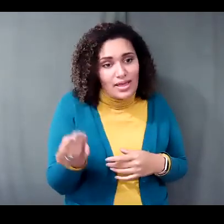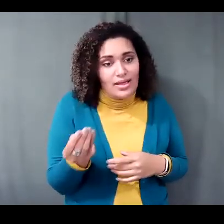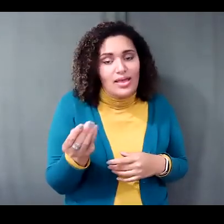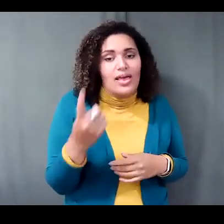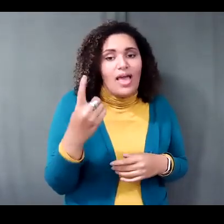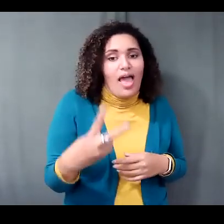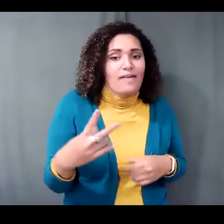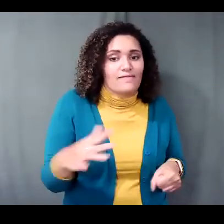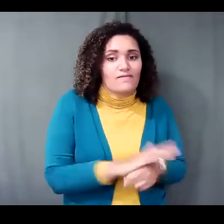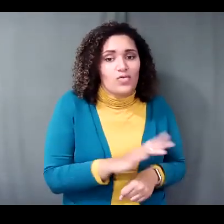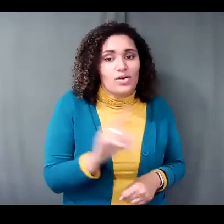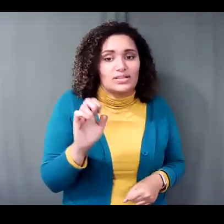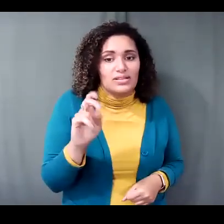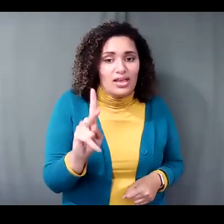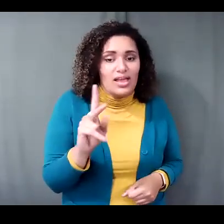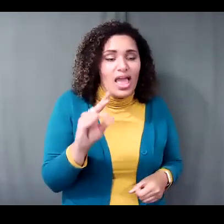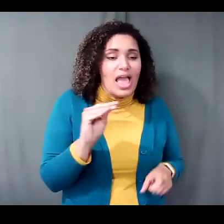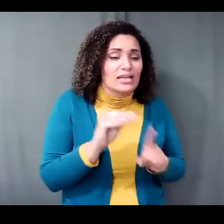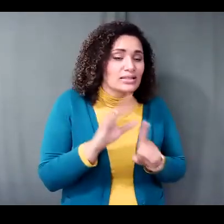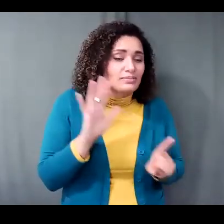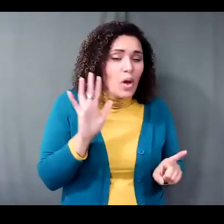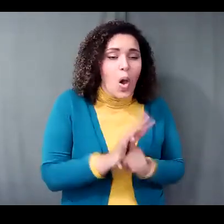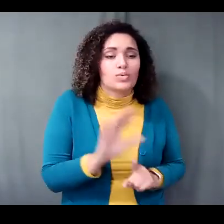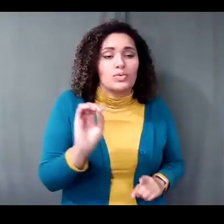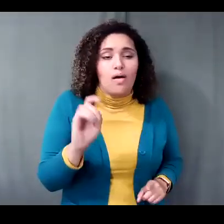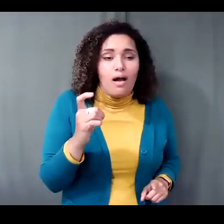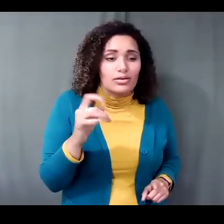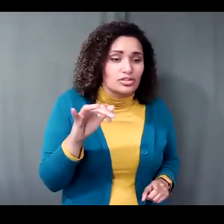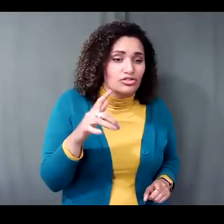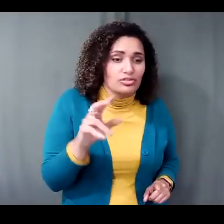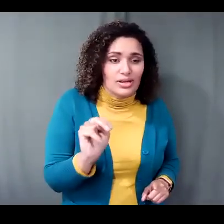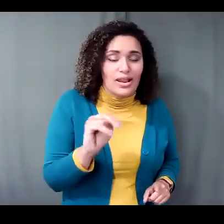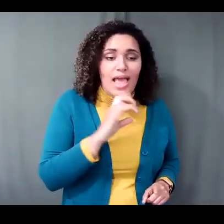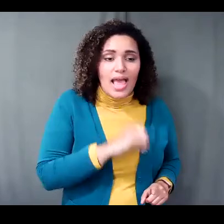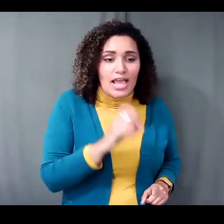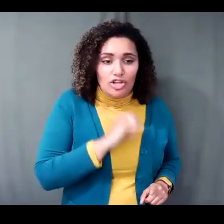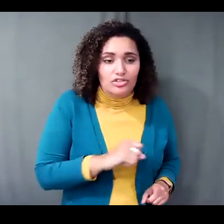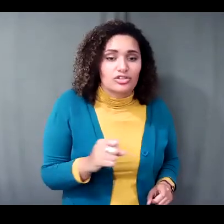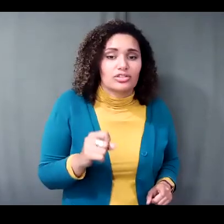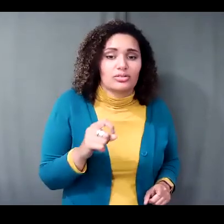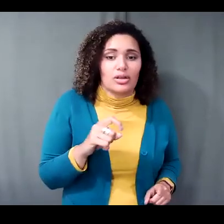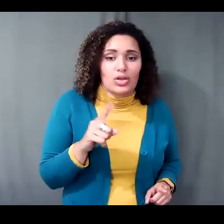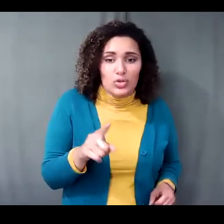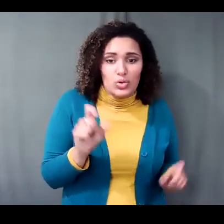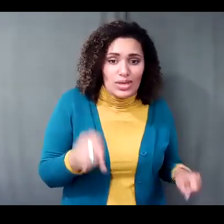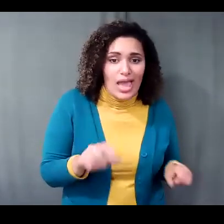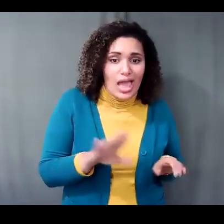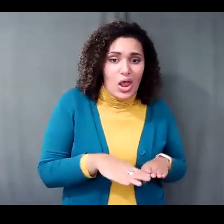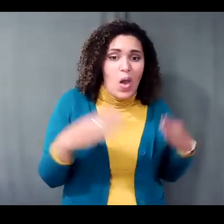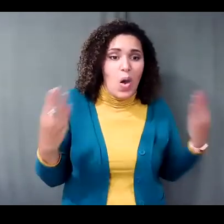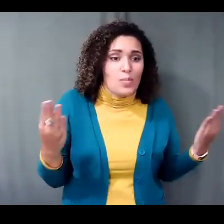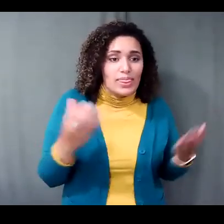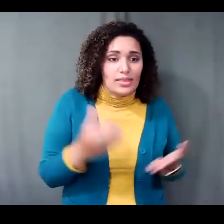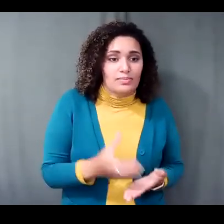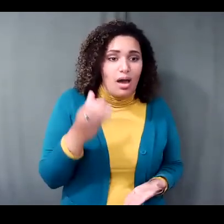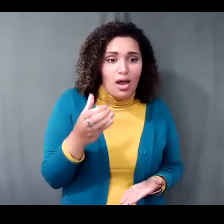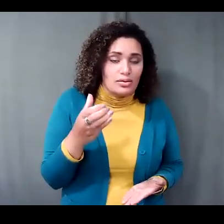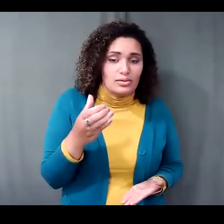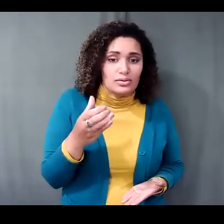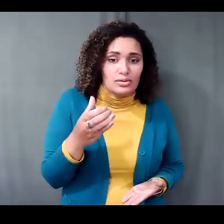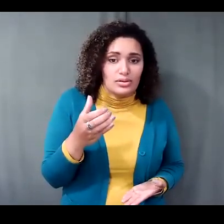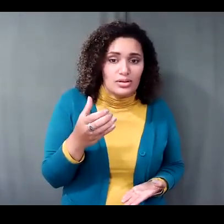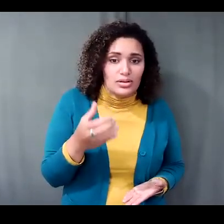literally hose down the barrels every single day to keep them from leaking because they would just get dehydrated. So it just didn't work very well.